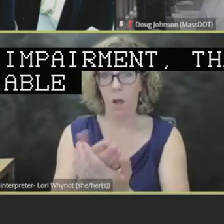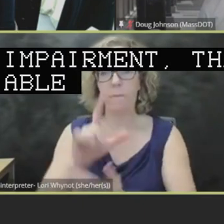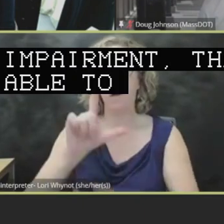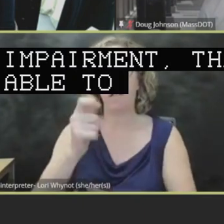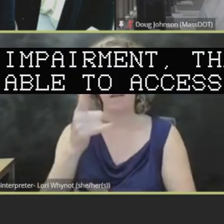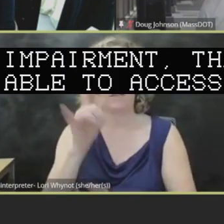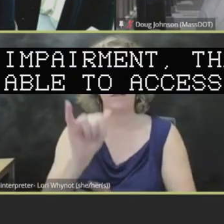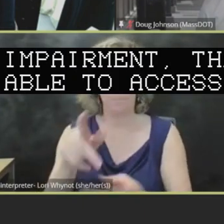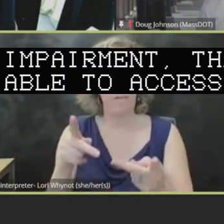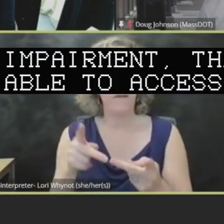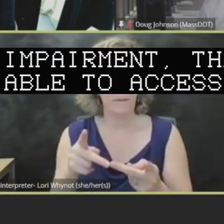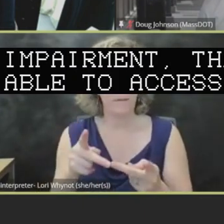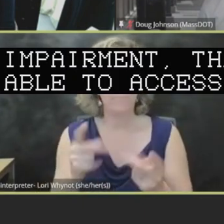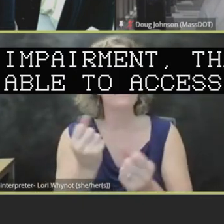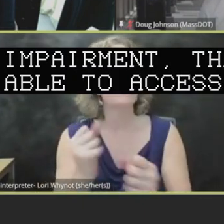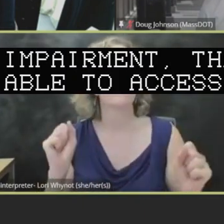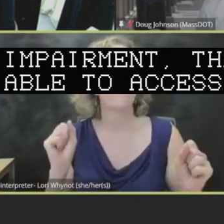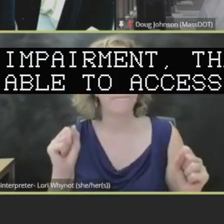So